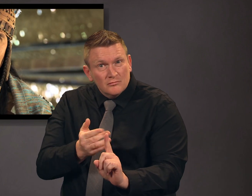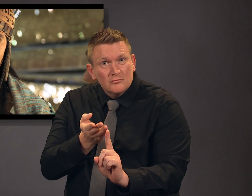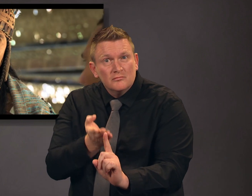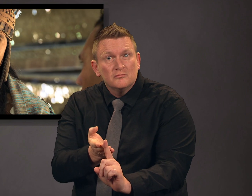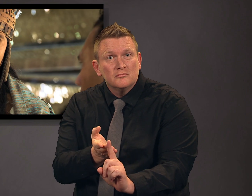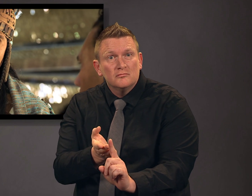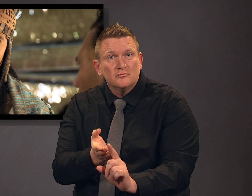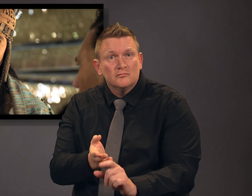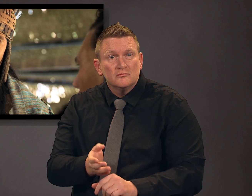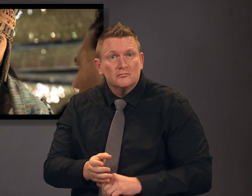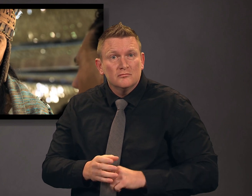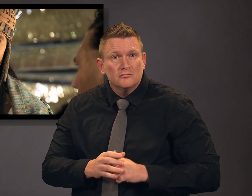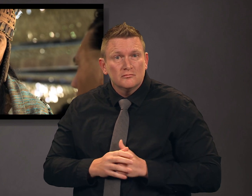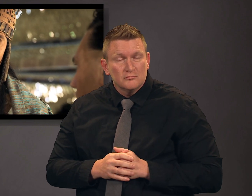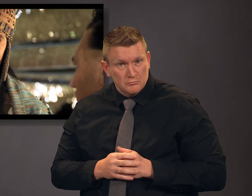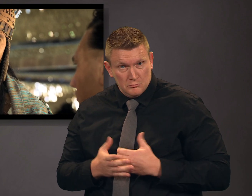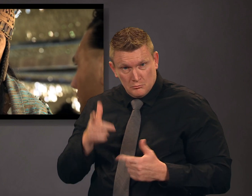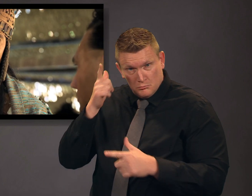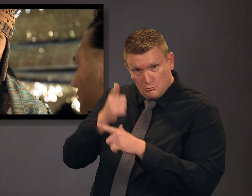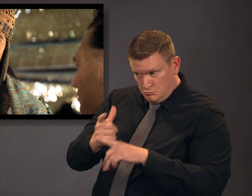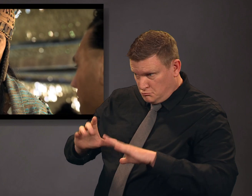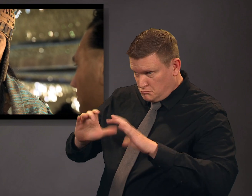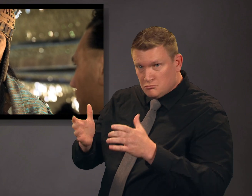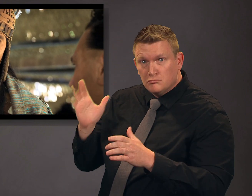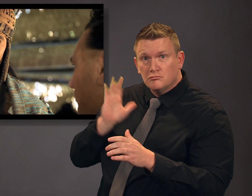I have slain many of these men's brethren.